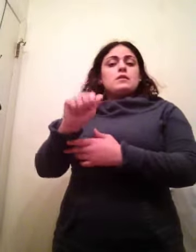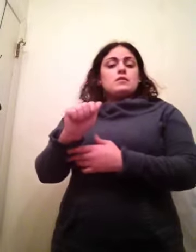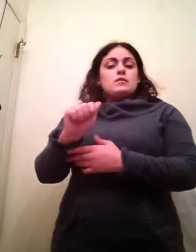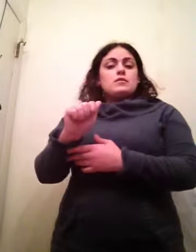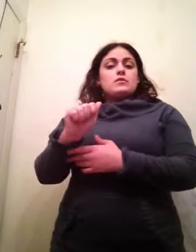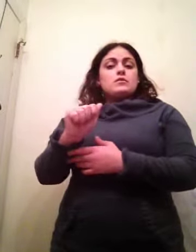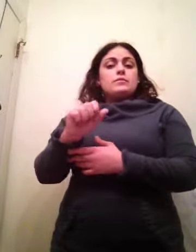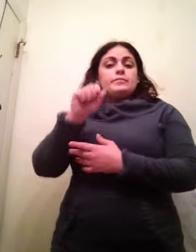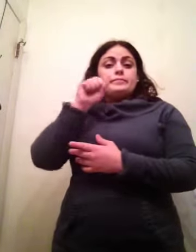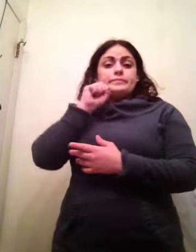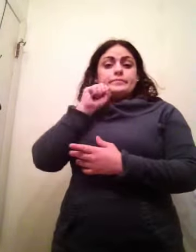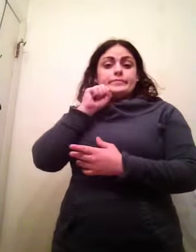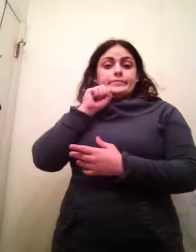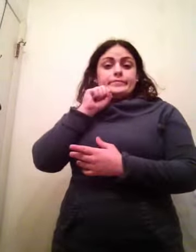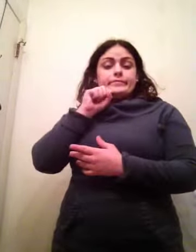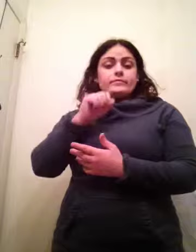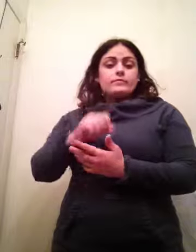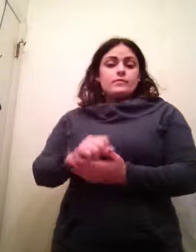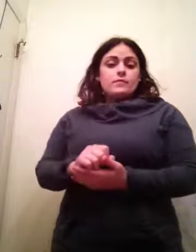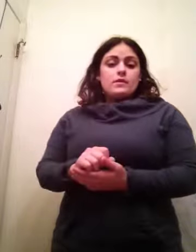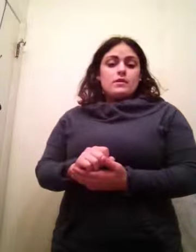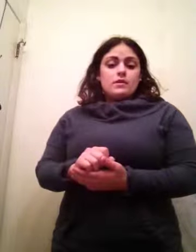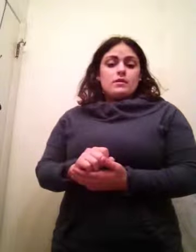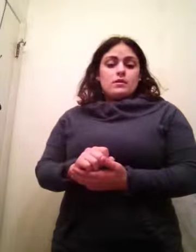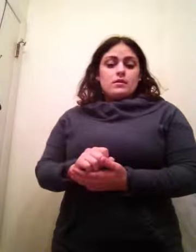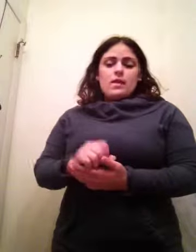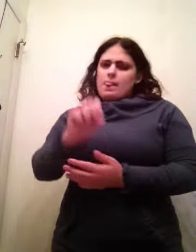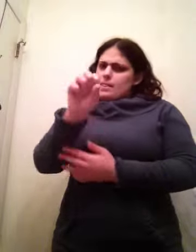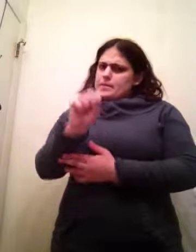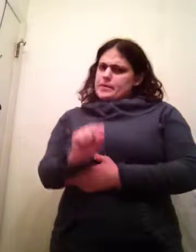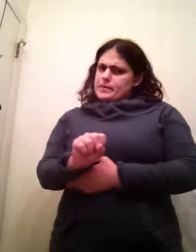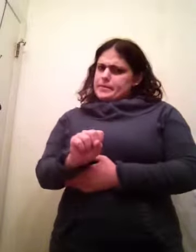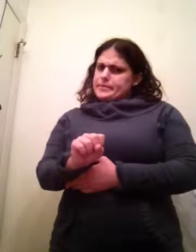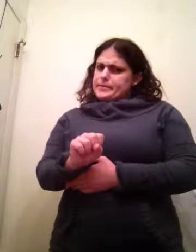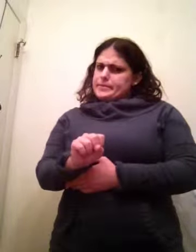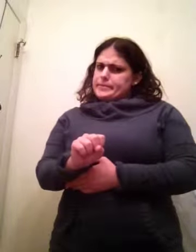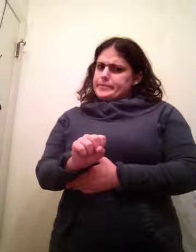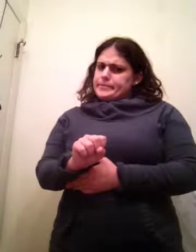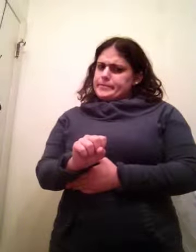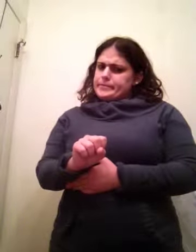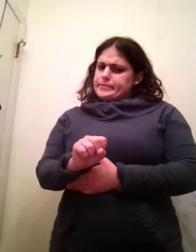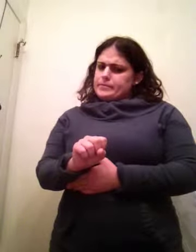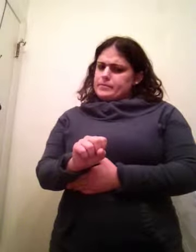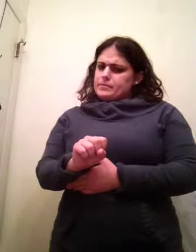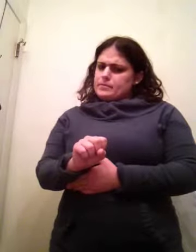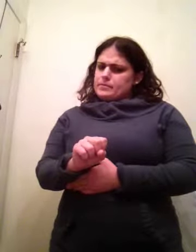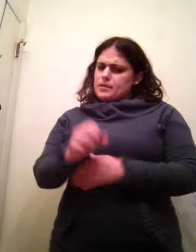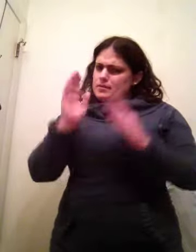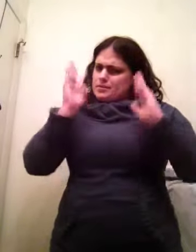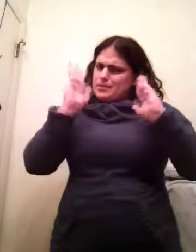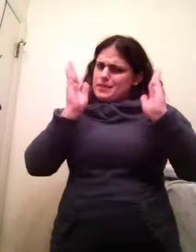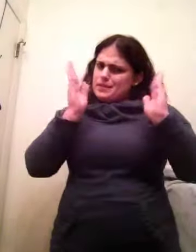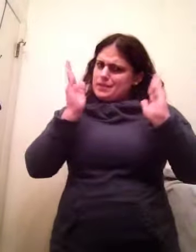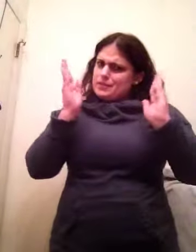South. As we read, pay close attention so we can list some things that are important. So, tell me about the South.